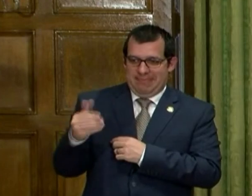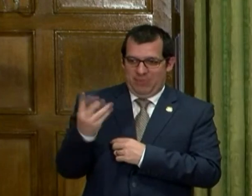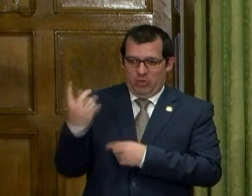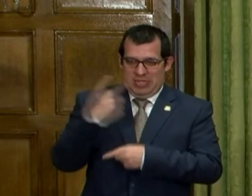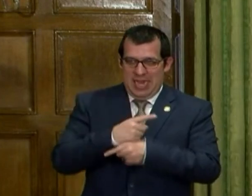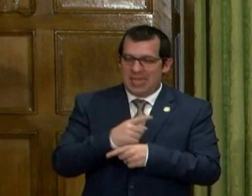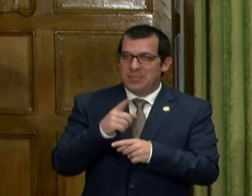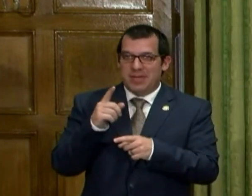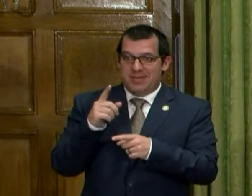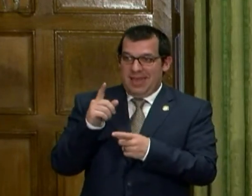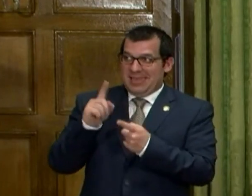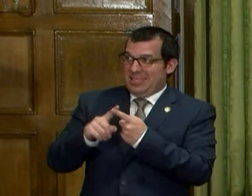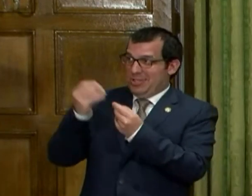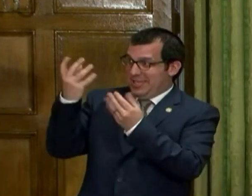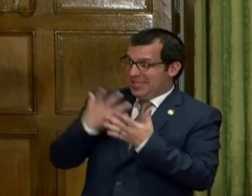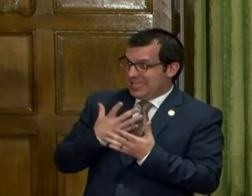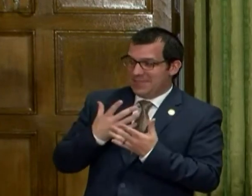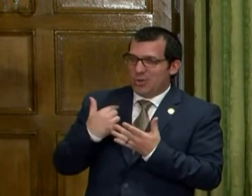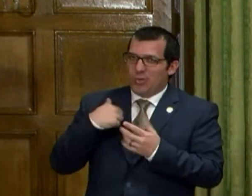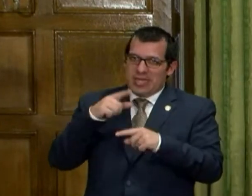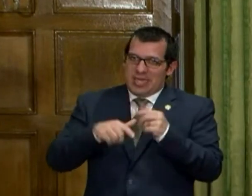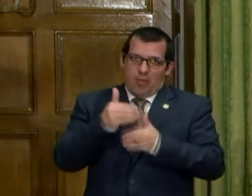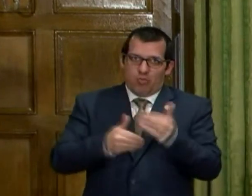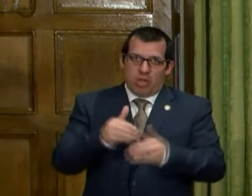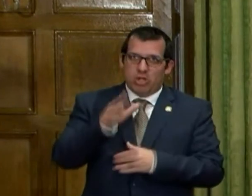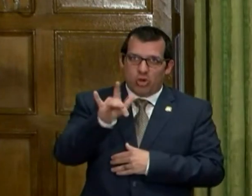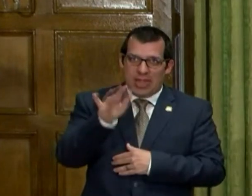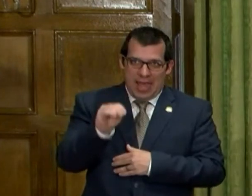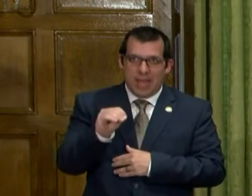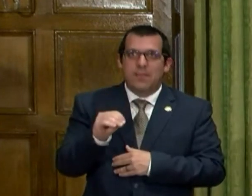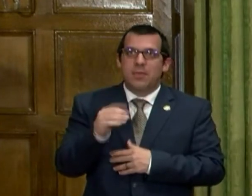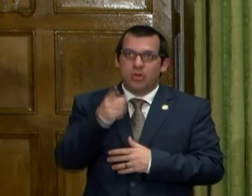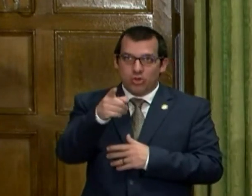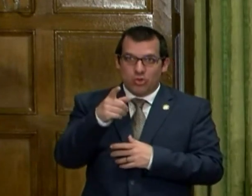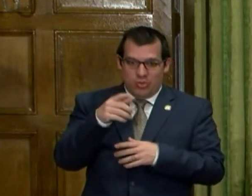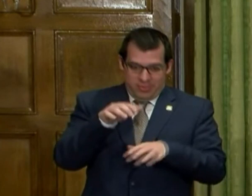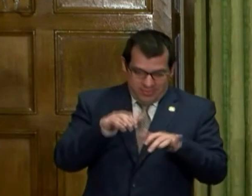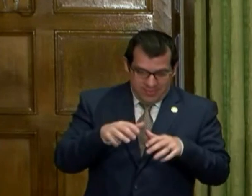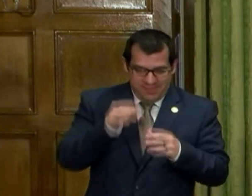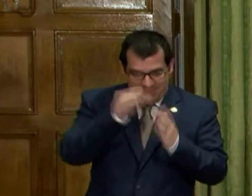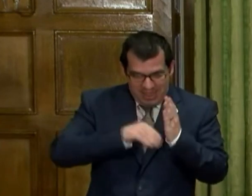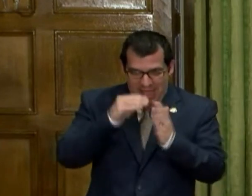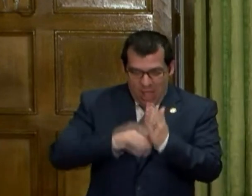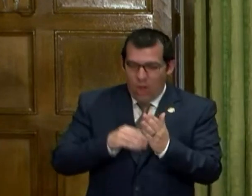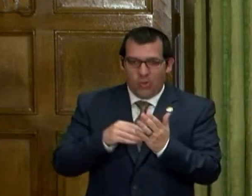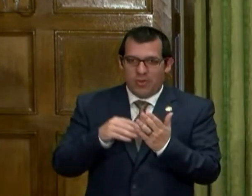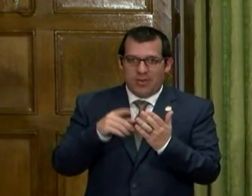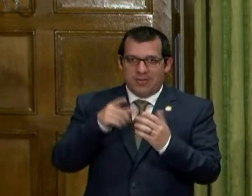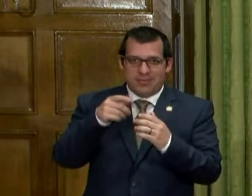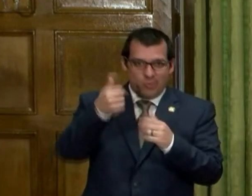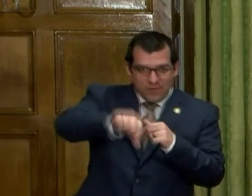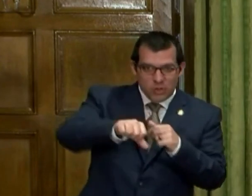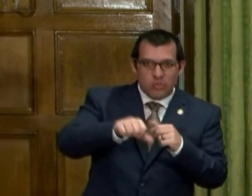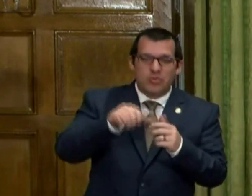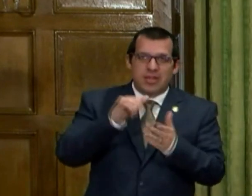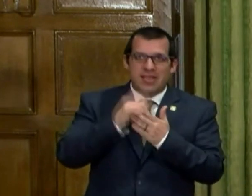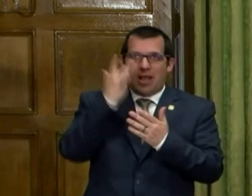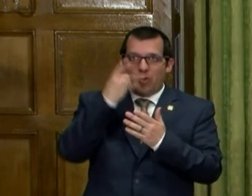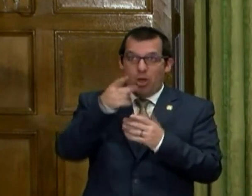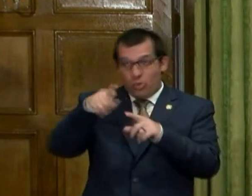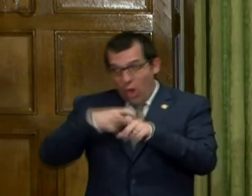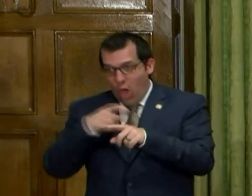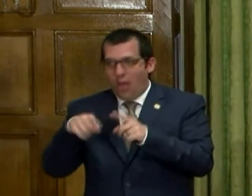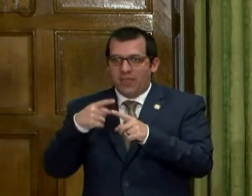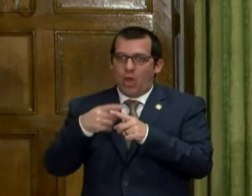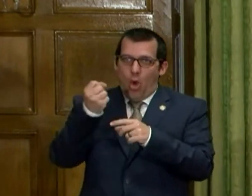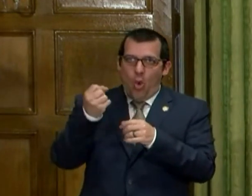able to process your claims. So if you get on there and spend a lot of time and it kicks back, that's why. And then you call and ask the questions, it kind of holds up the phone line. So we